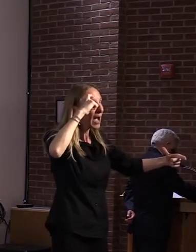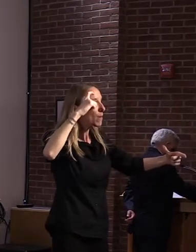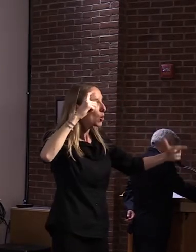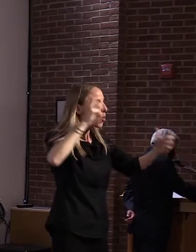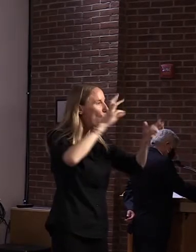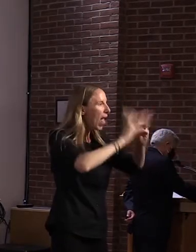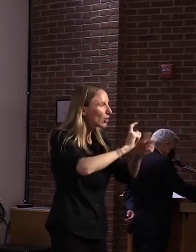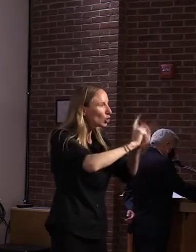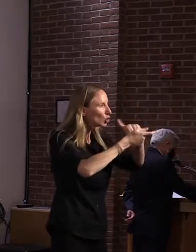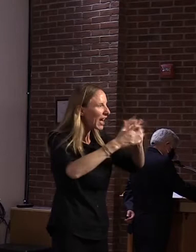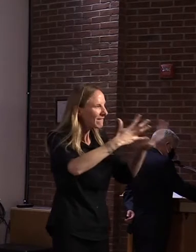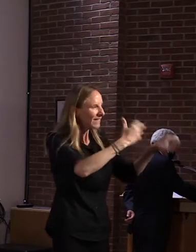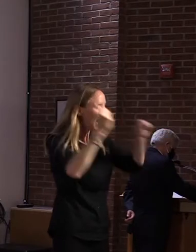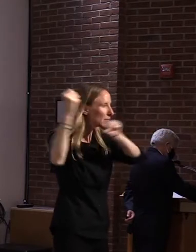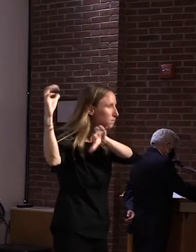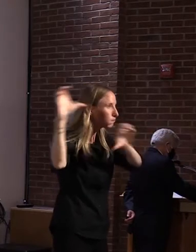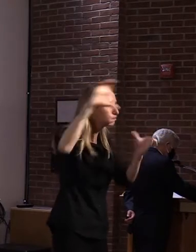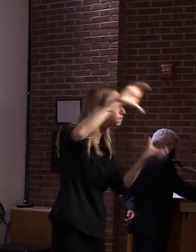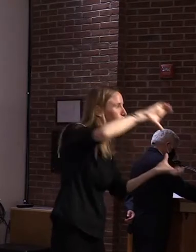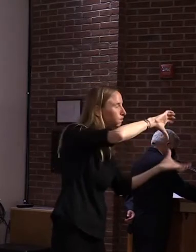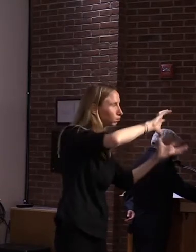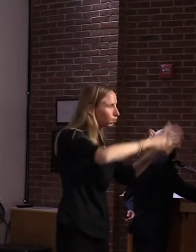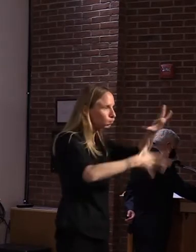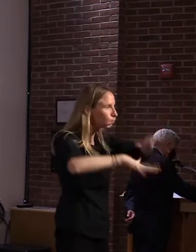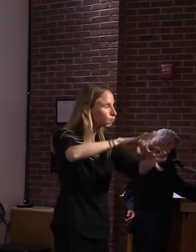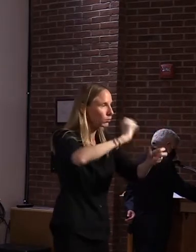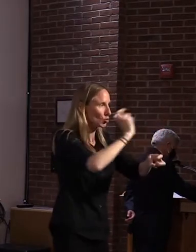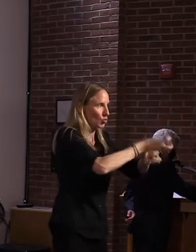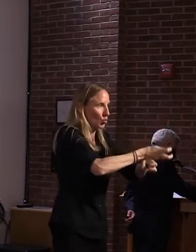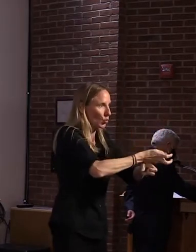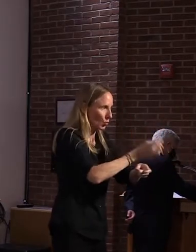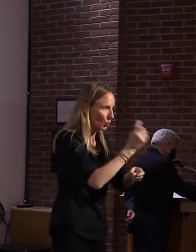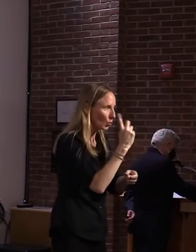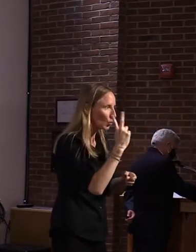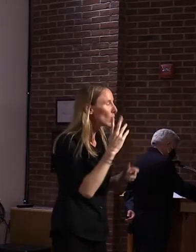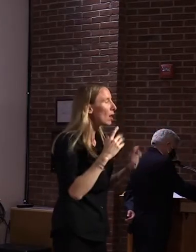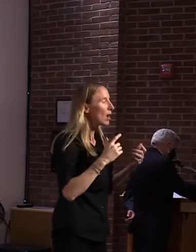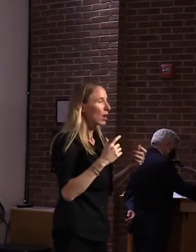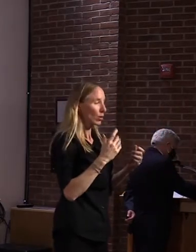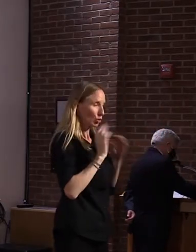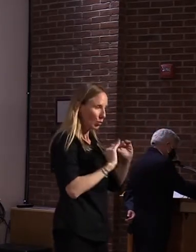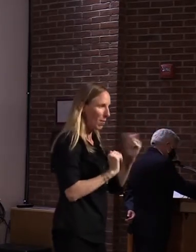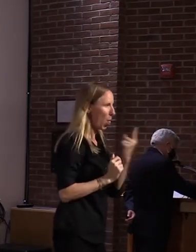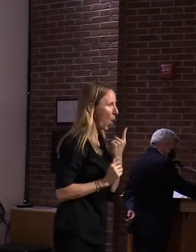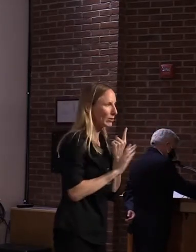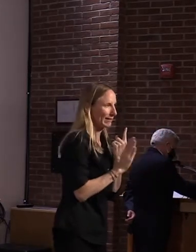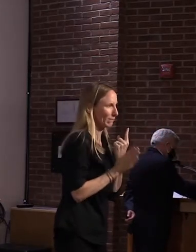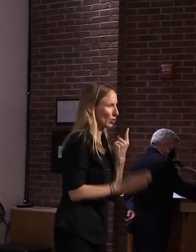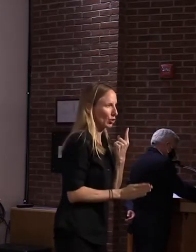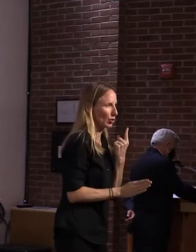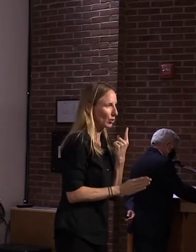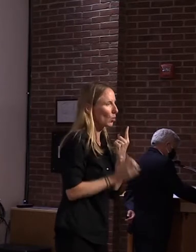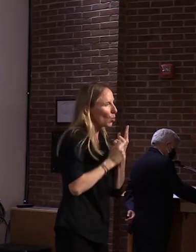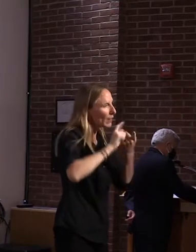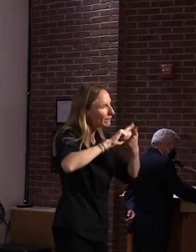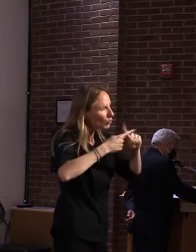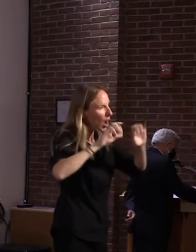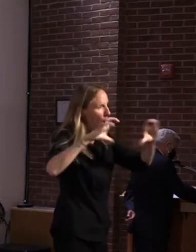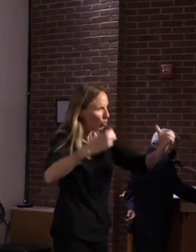suddenly. Always safer to swim with a buddy or in a group.